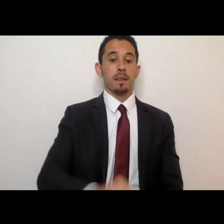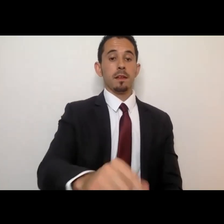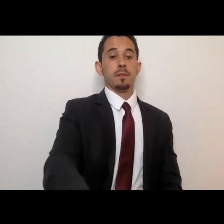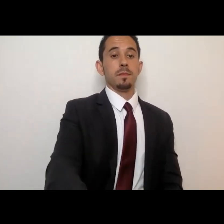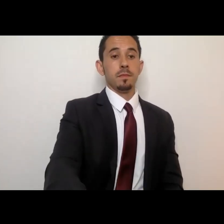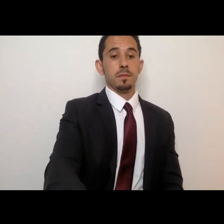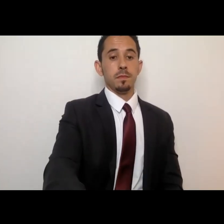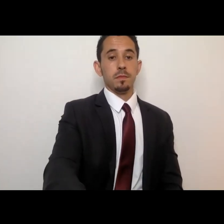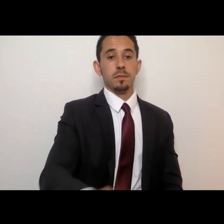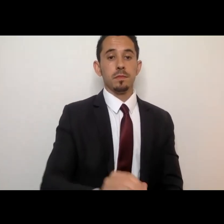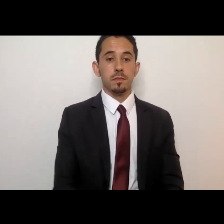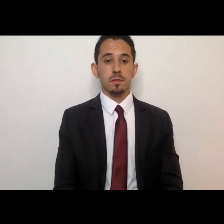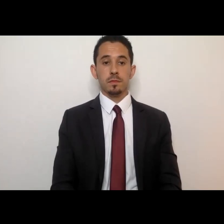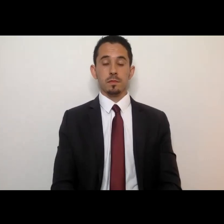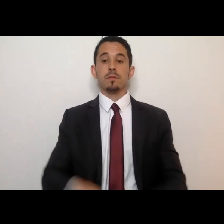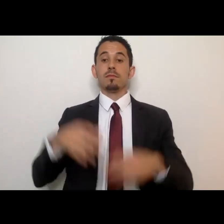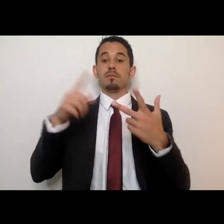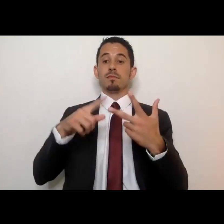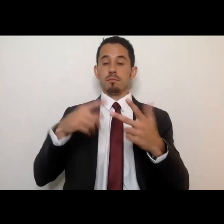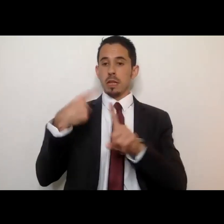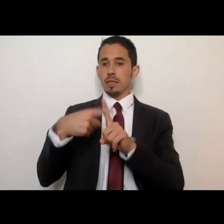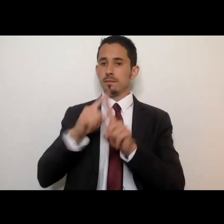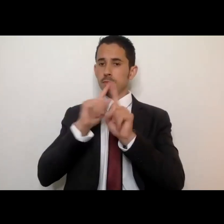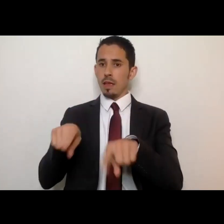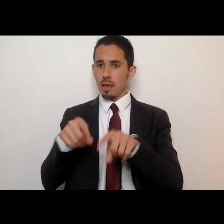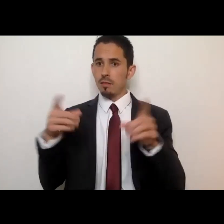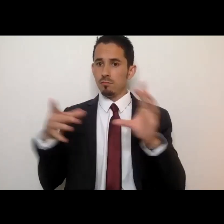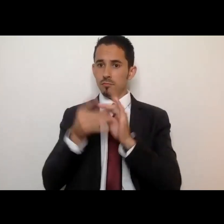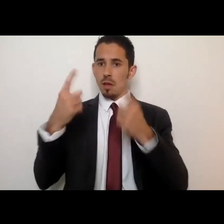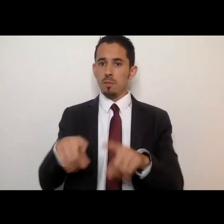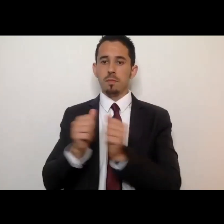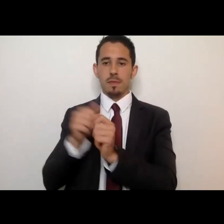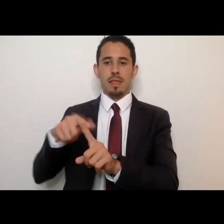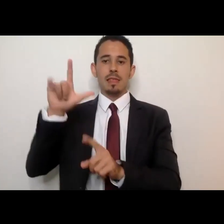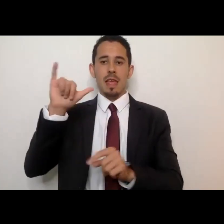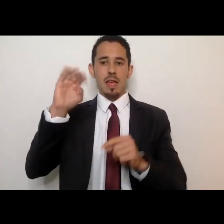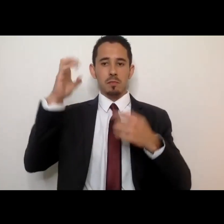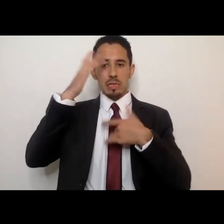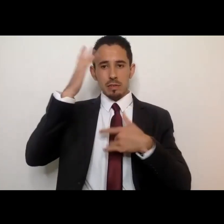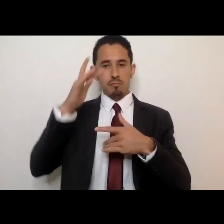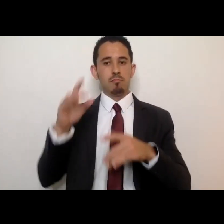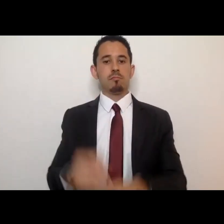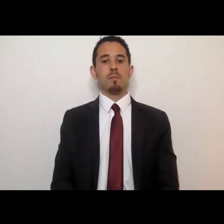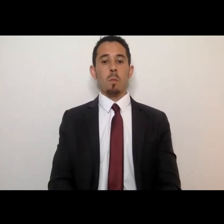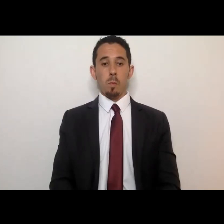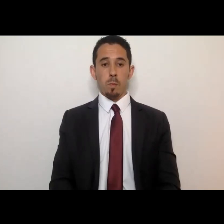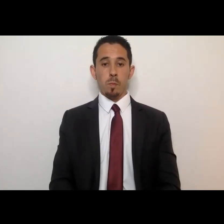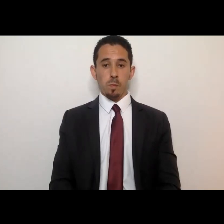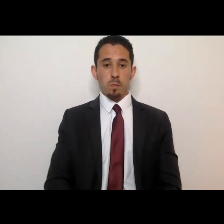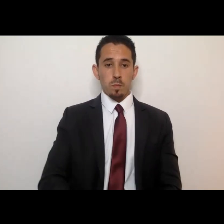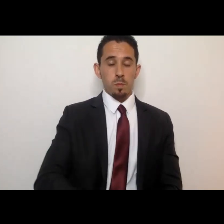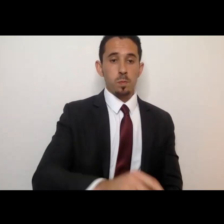associated antigen, we didn't see any response. Finally, we did get a positive response using Lyme disease.